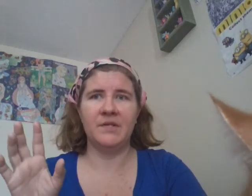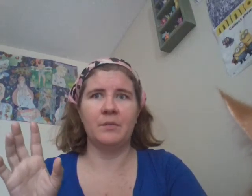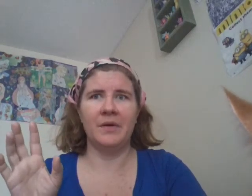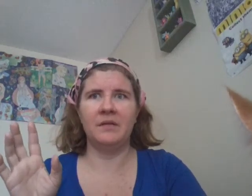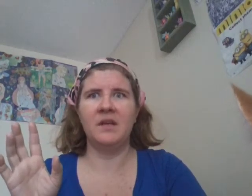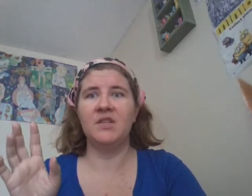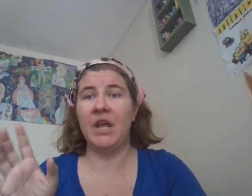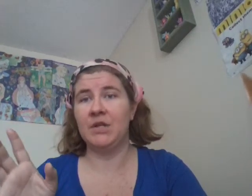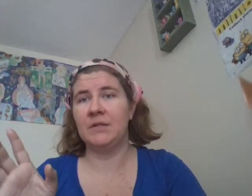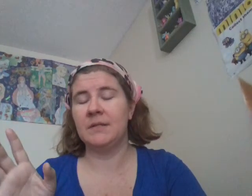posture. But, it changes.